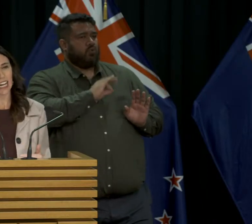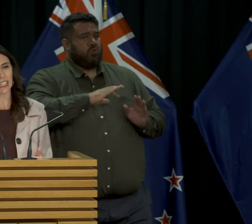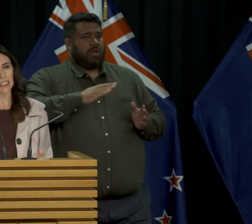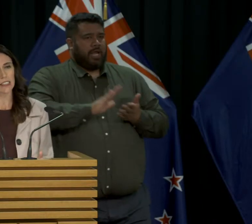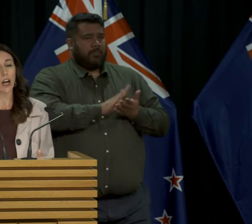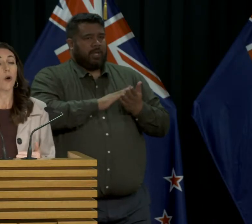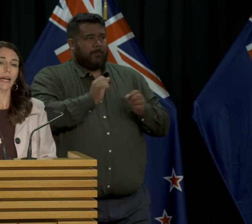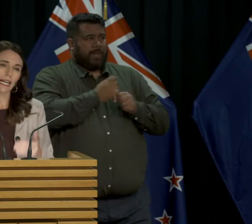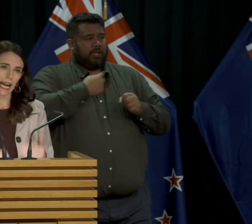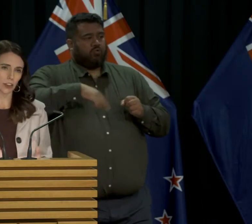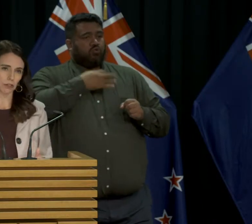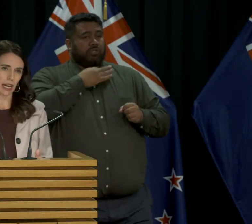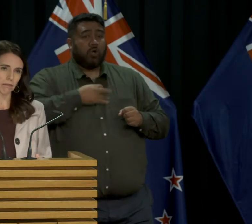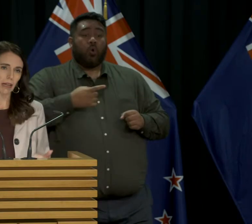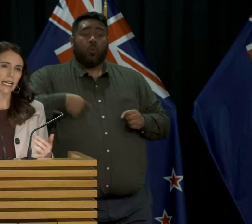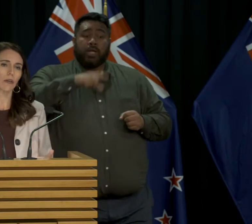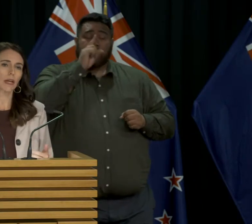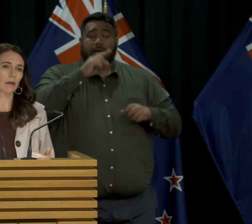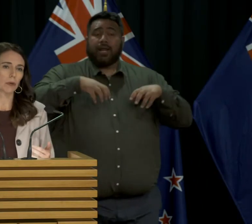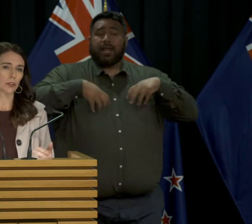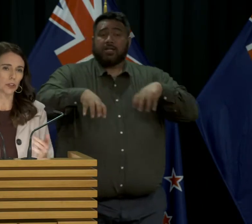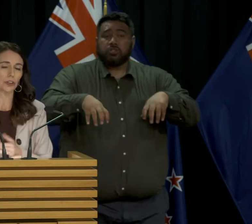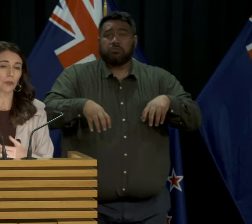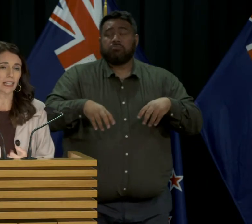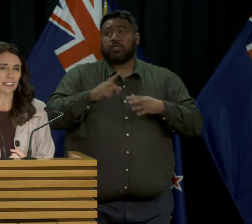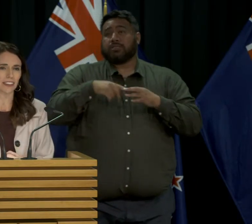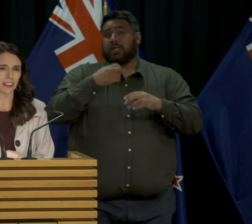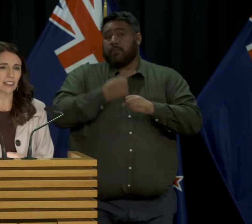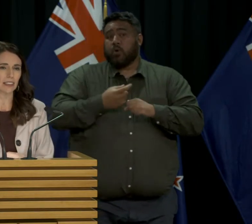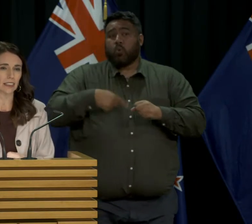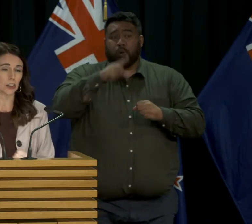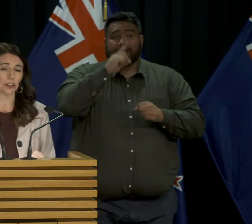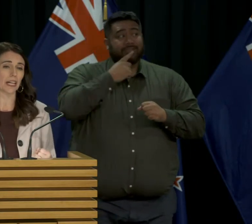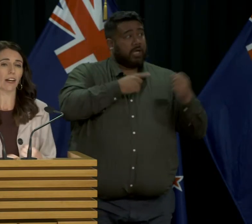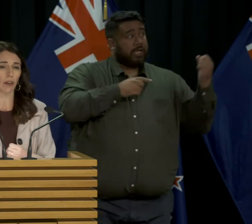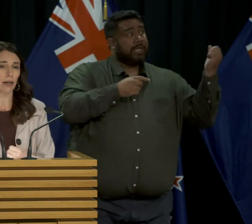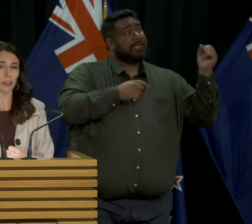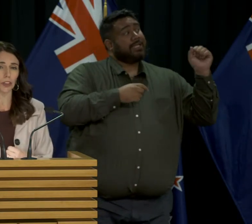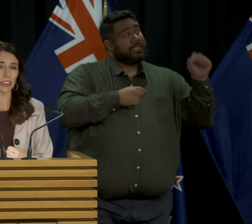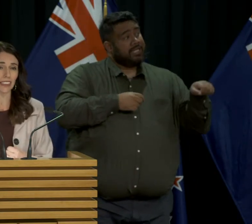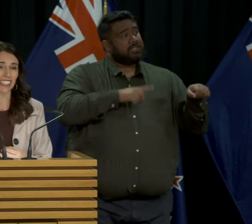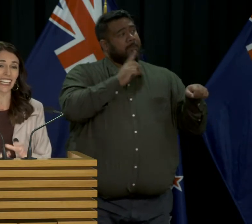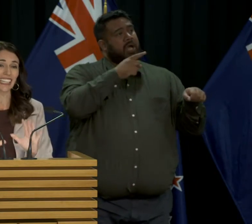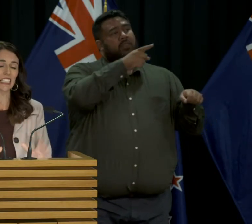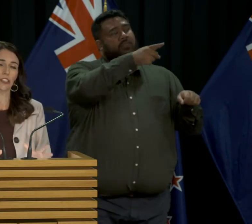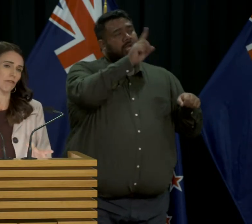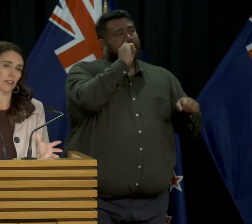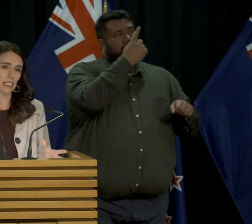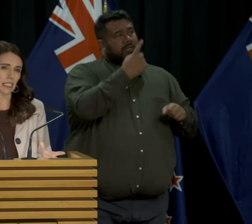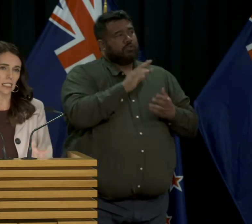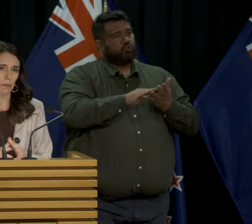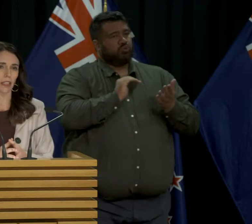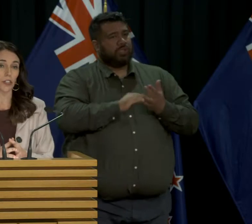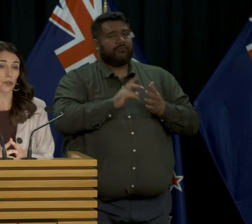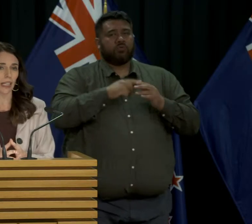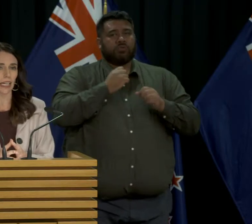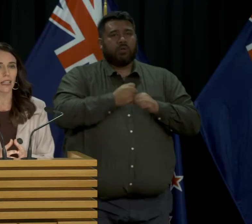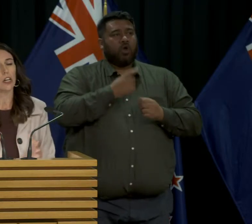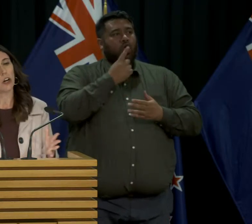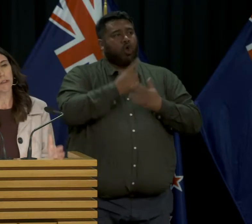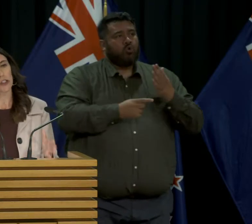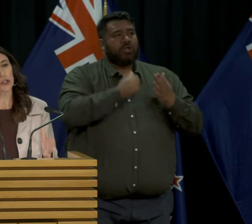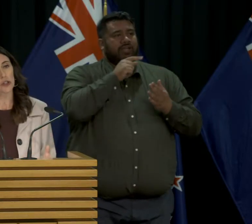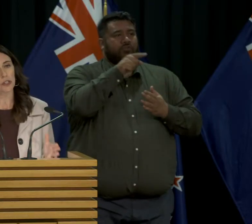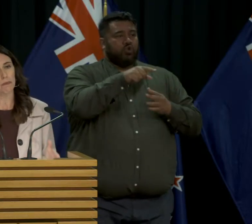our status, we can act on that. Either we can put certain criteria in that says you cannot come to New Zealand unless you've, for instance, been in